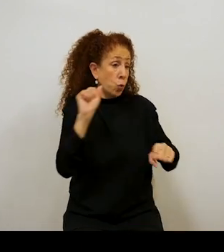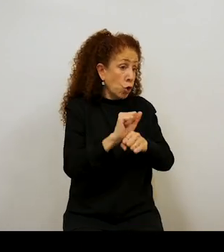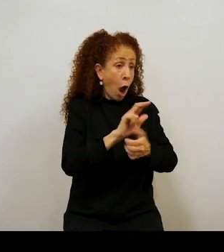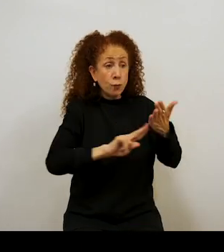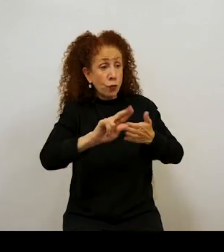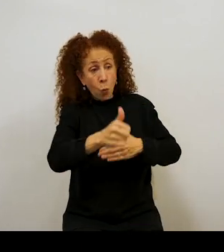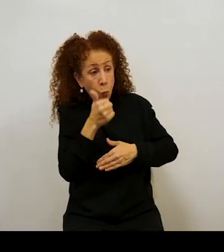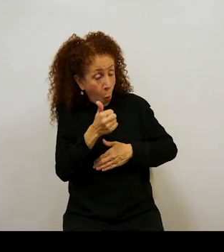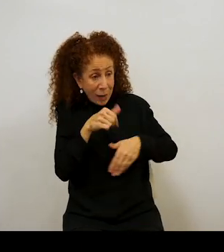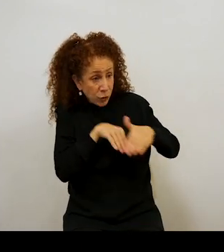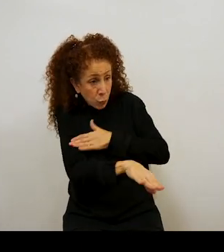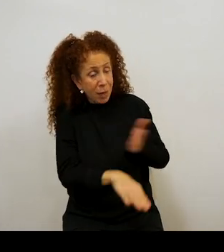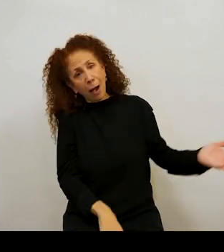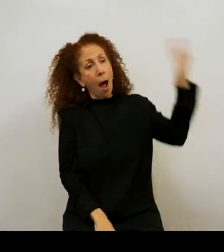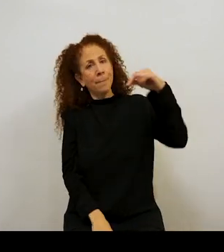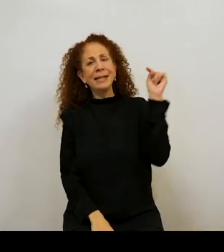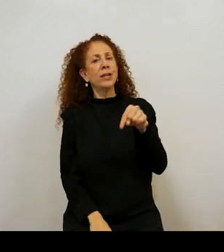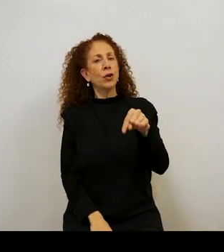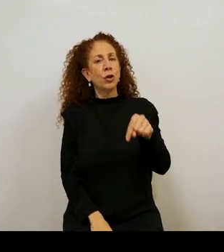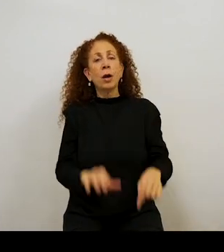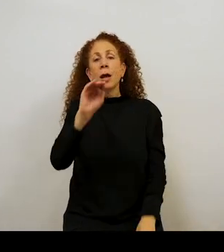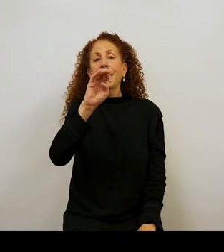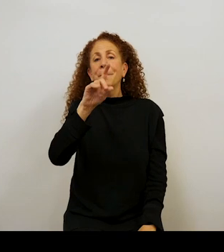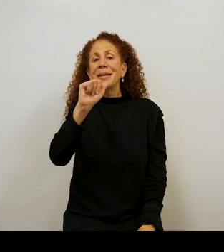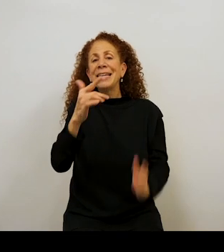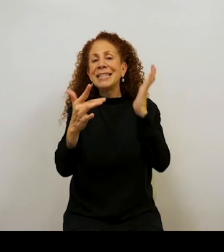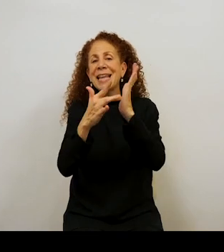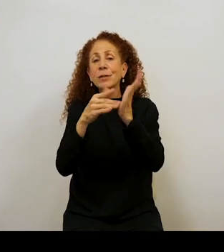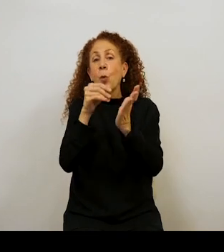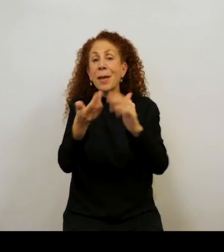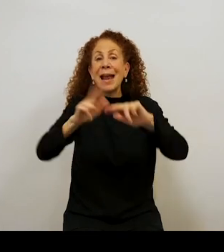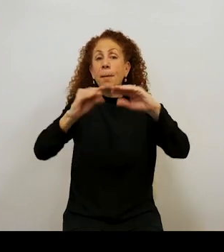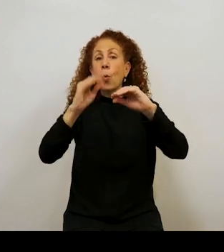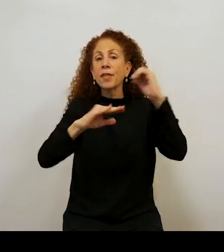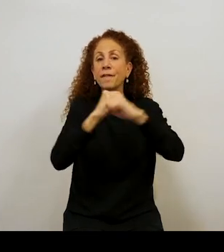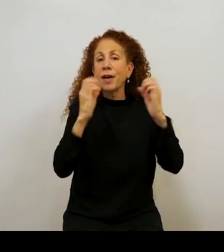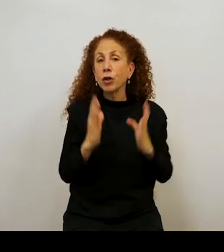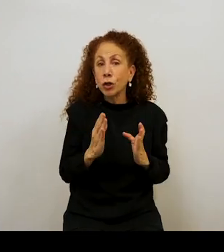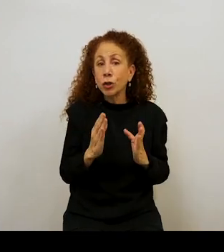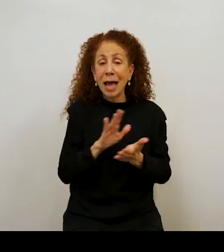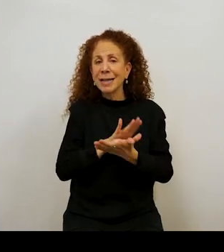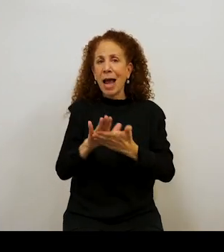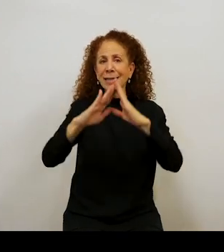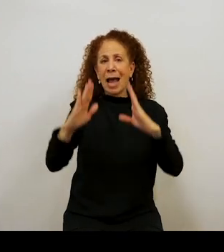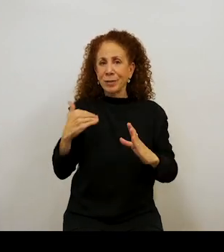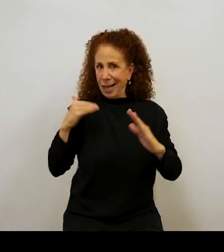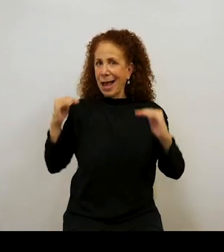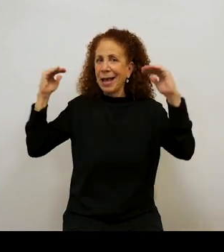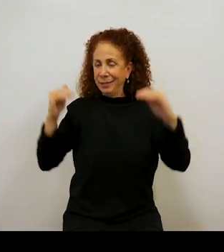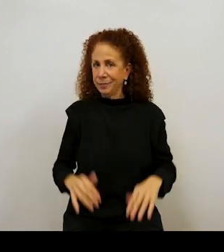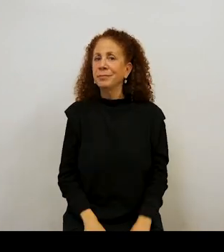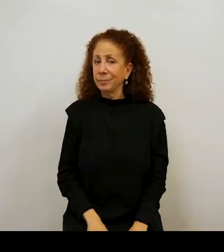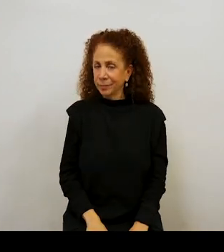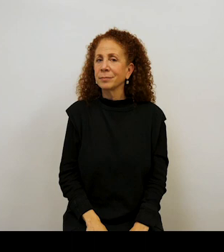you. Come here and we pay you. The media technicians were paid more than the fighters mm. and had nicer houses to live in. Mm. You know,